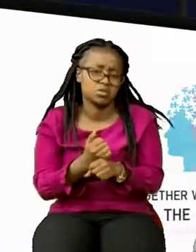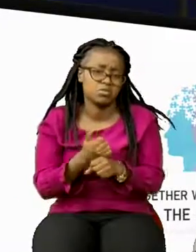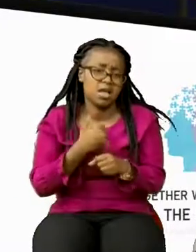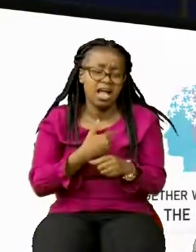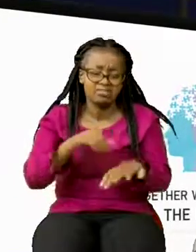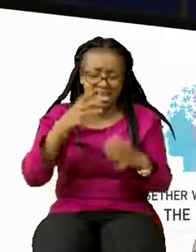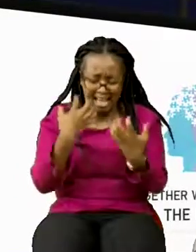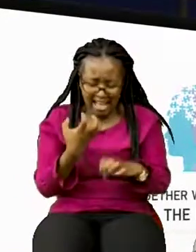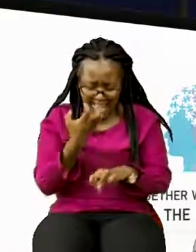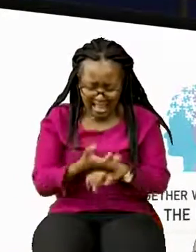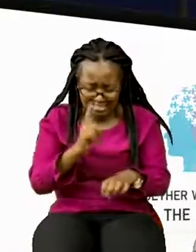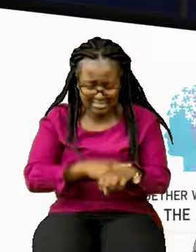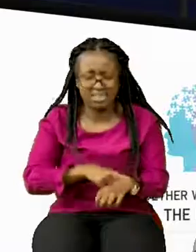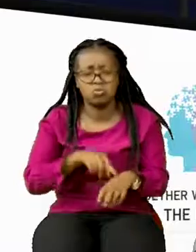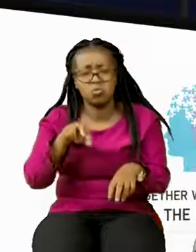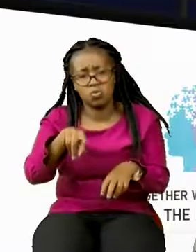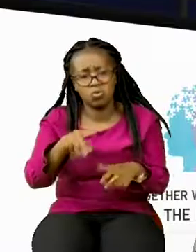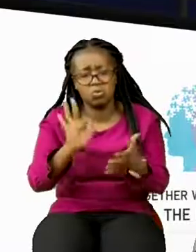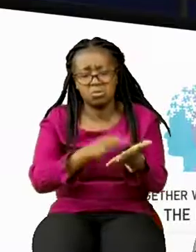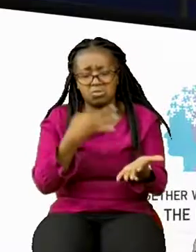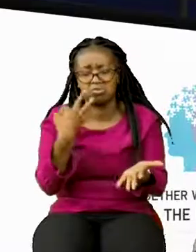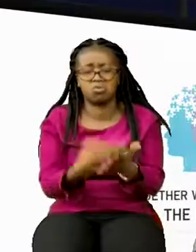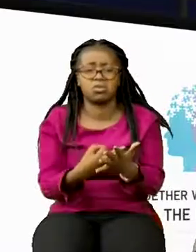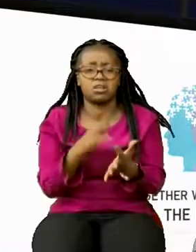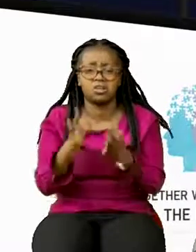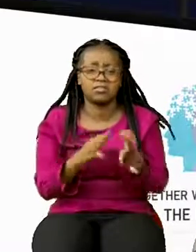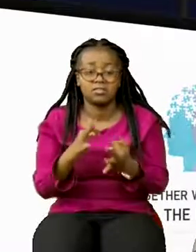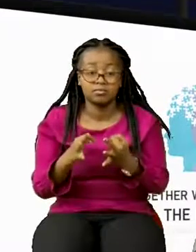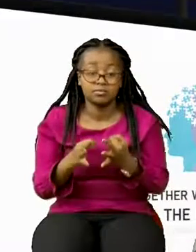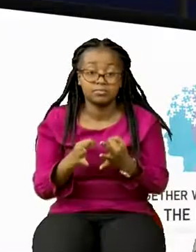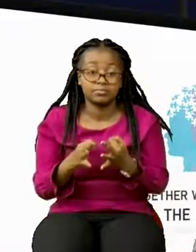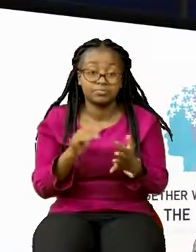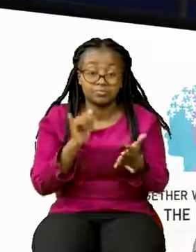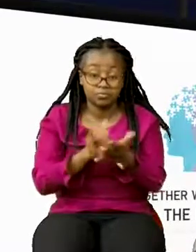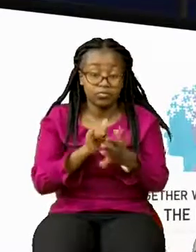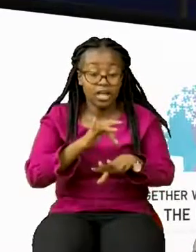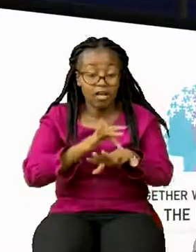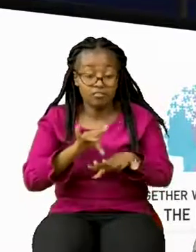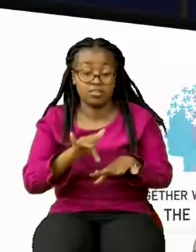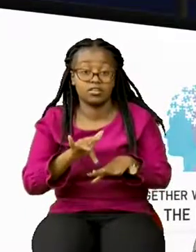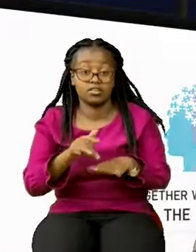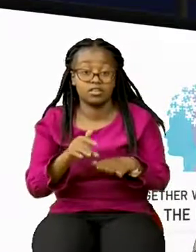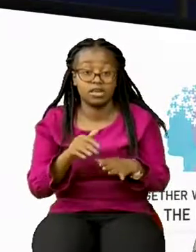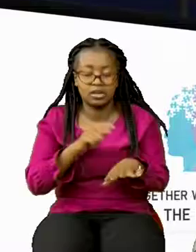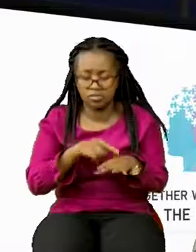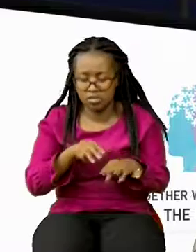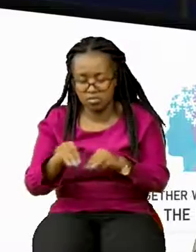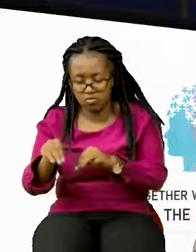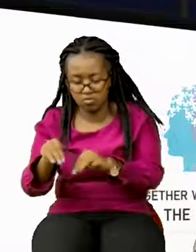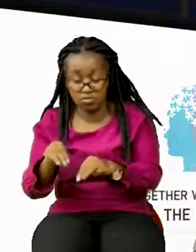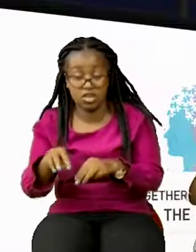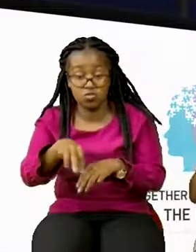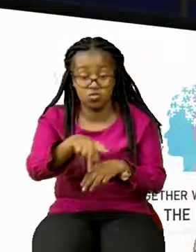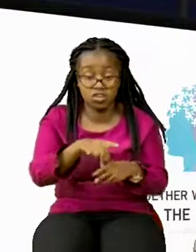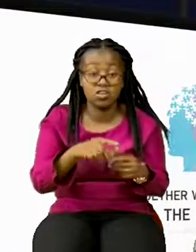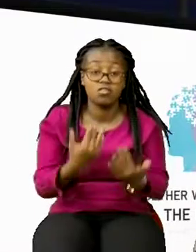time walking, or they will really fall very easily if they trip. And that affects their mobility. Apart from that, we have children